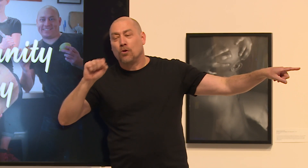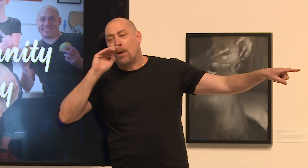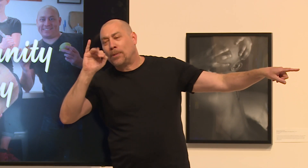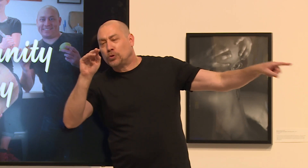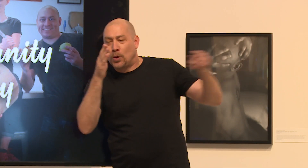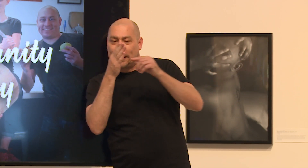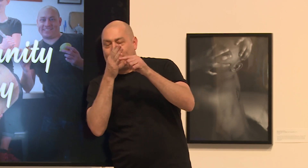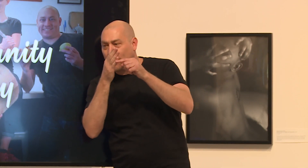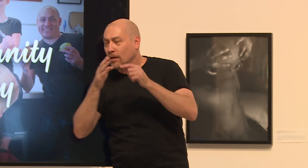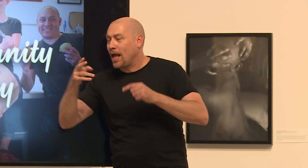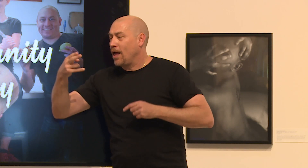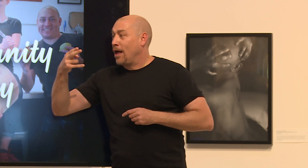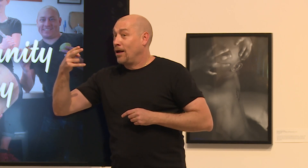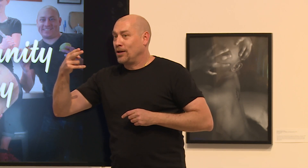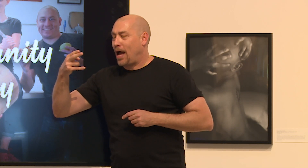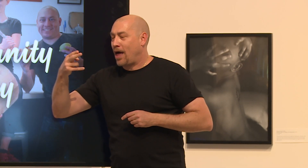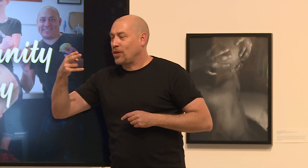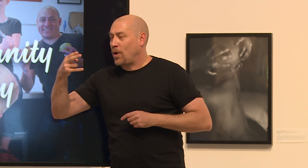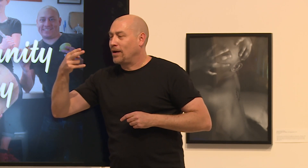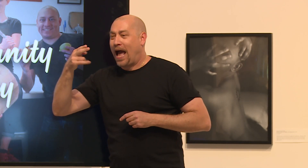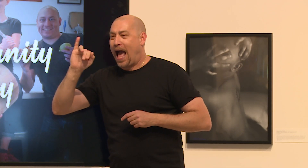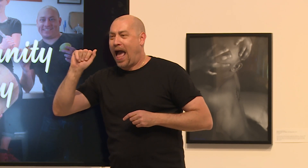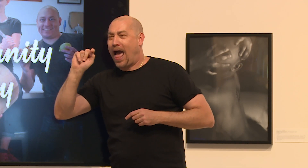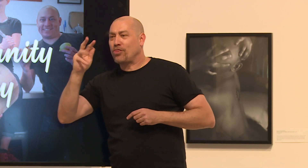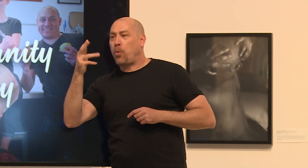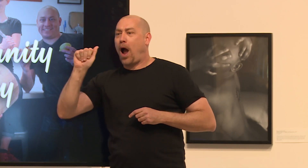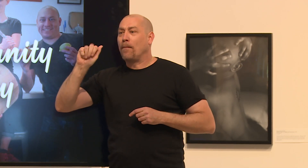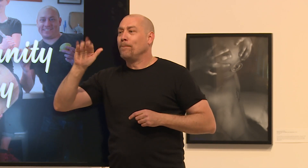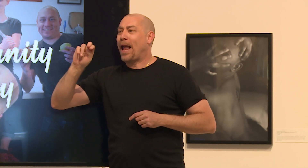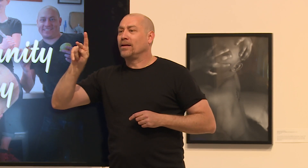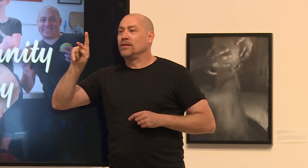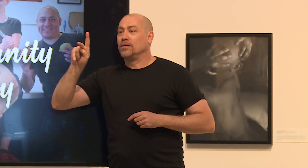And he has a deaf-owned bank in Wisconsin.